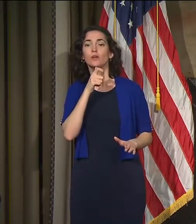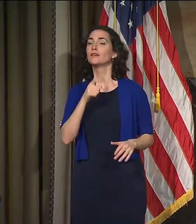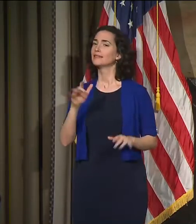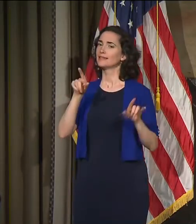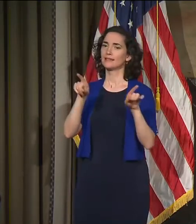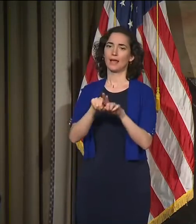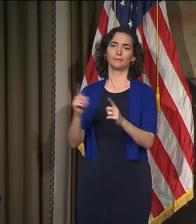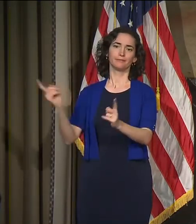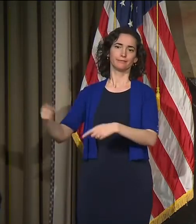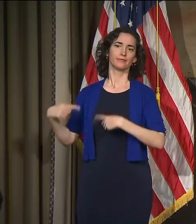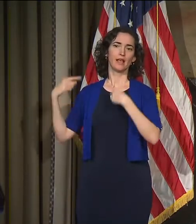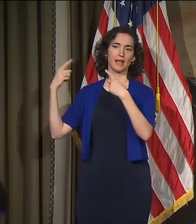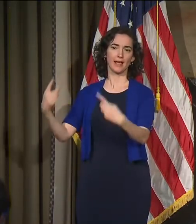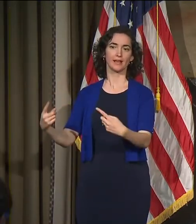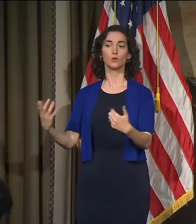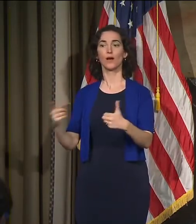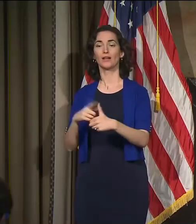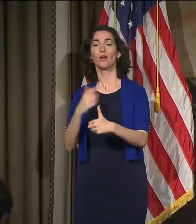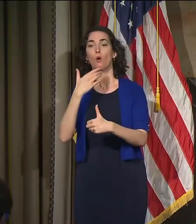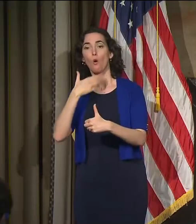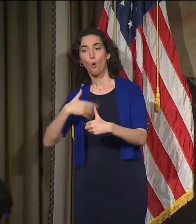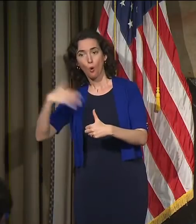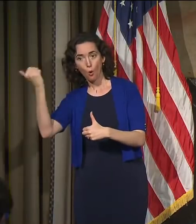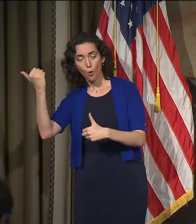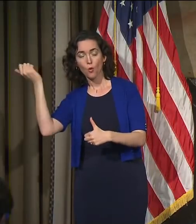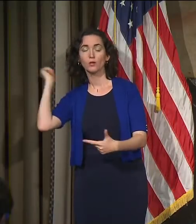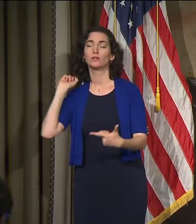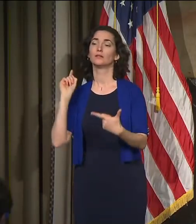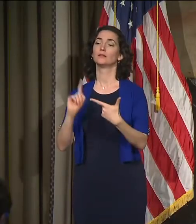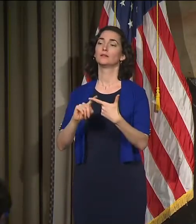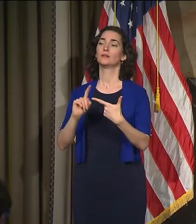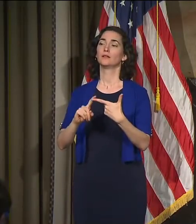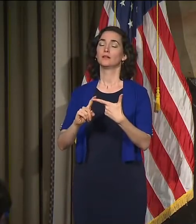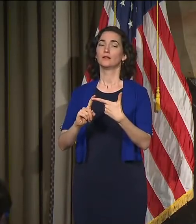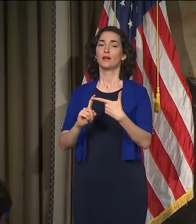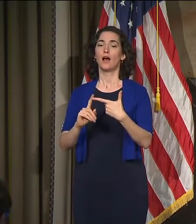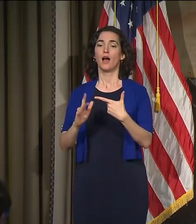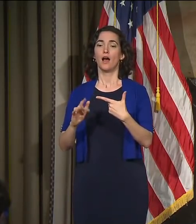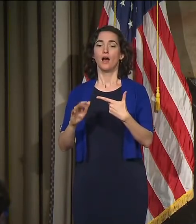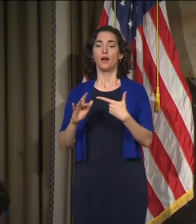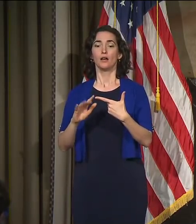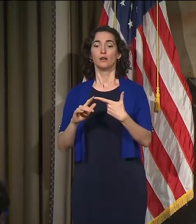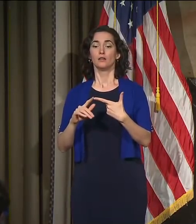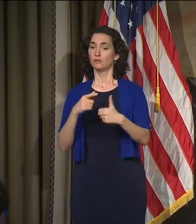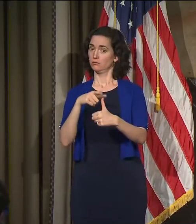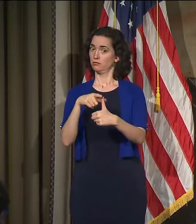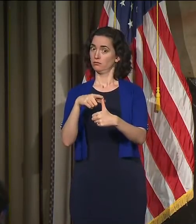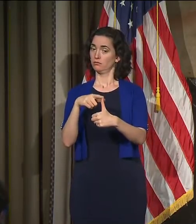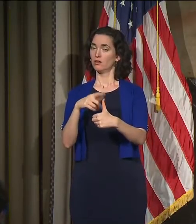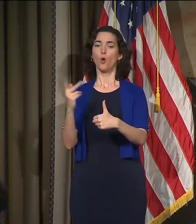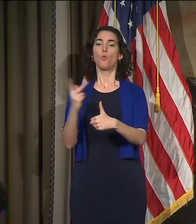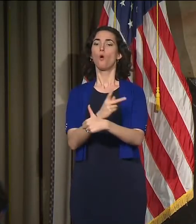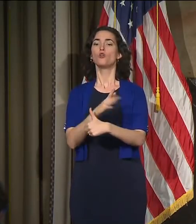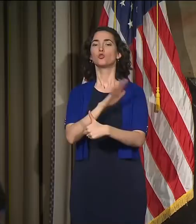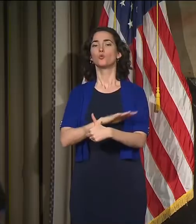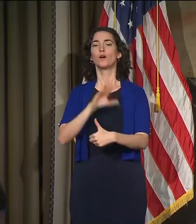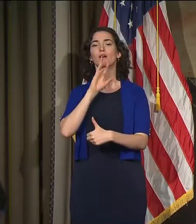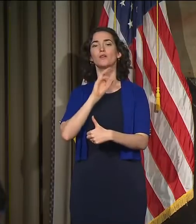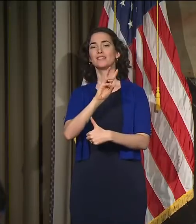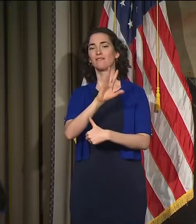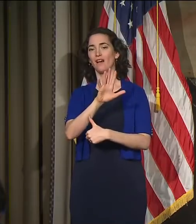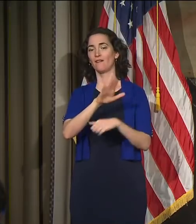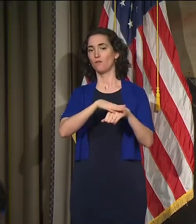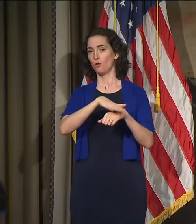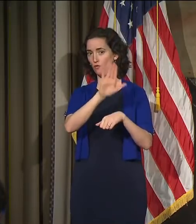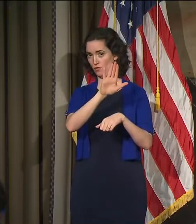death, if they are more advanced in age, and really that really starts to pick up at around age 65